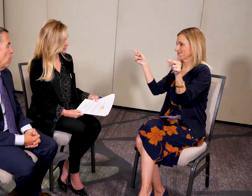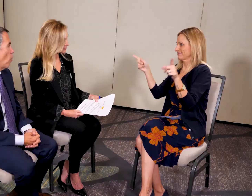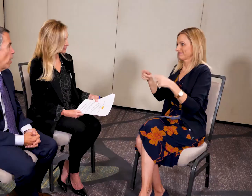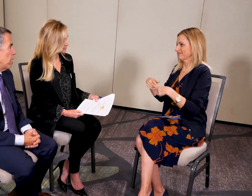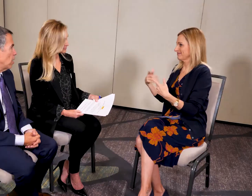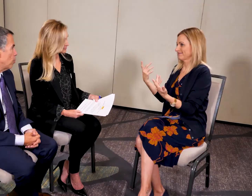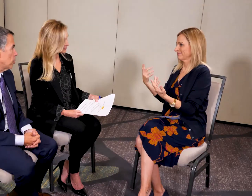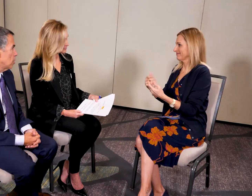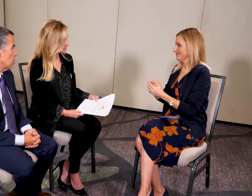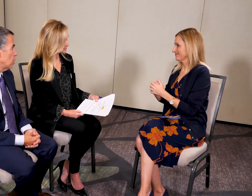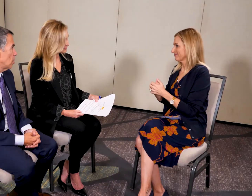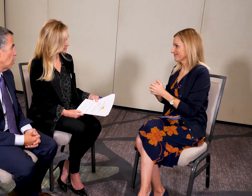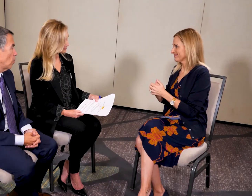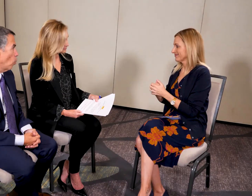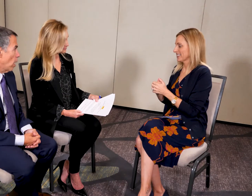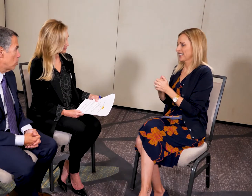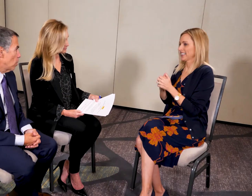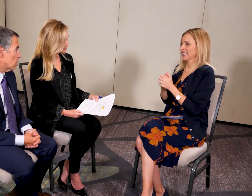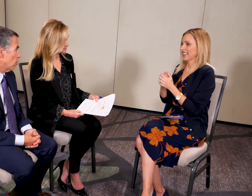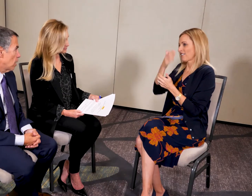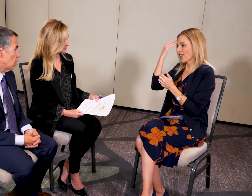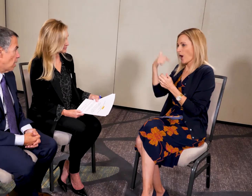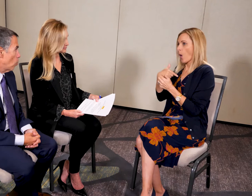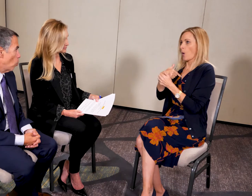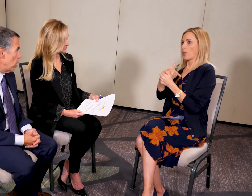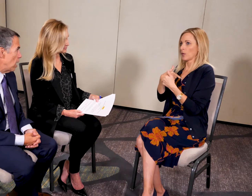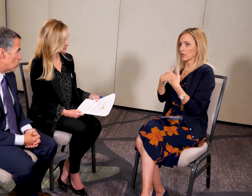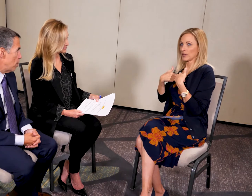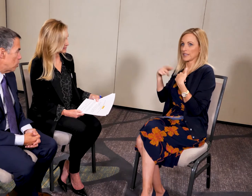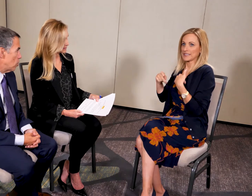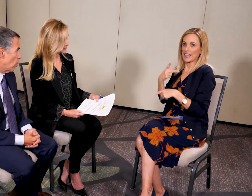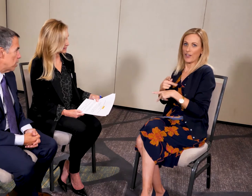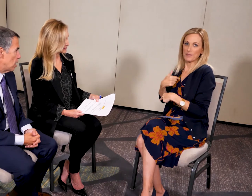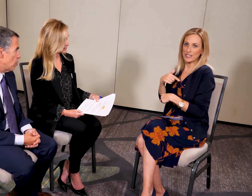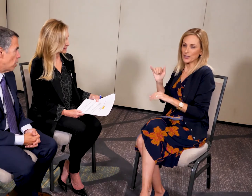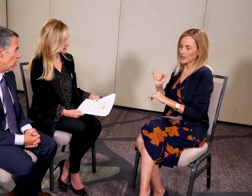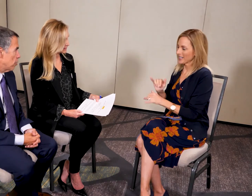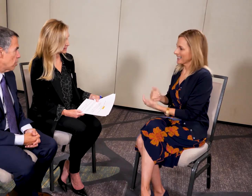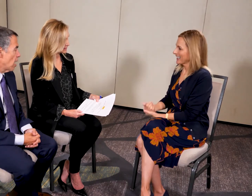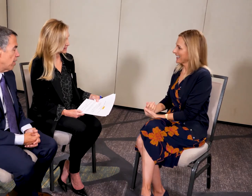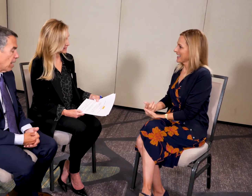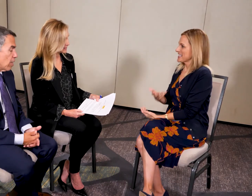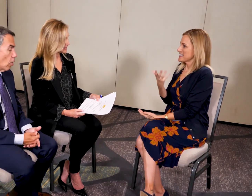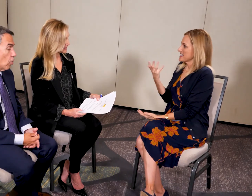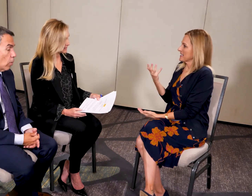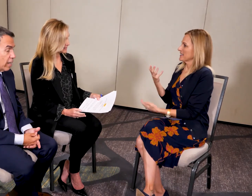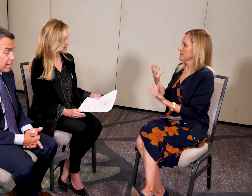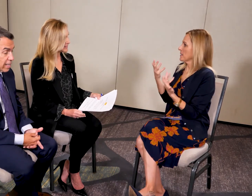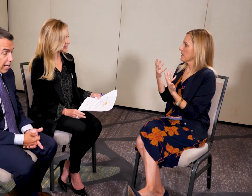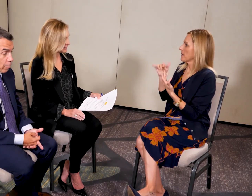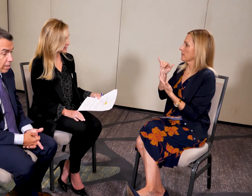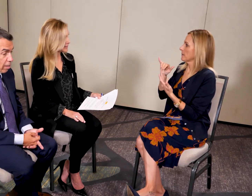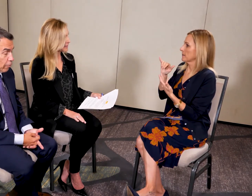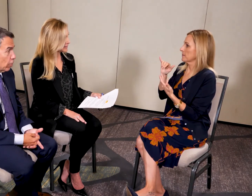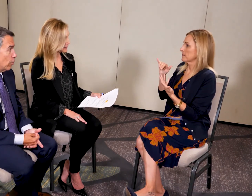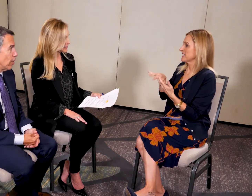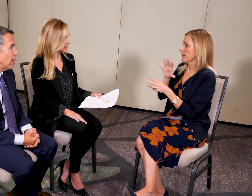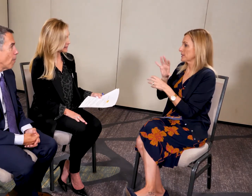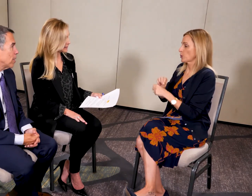before any other person when I'm doing something. We as women do that. We tend to put others. And then I think, I need to take care of myself too. But